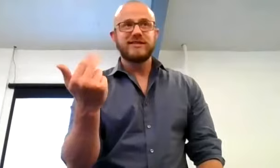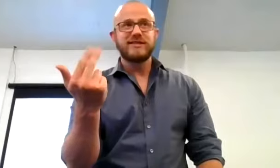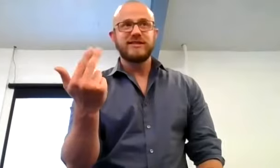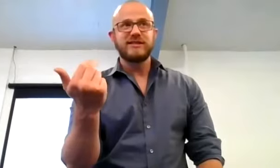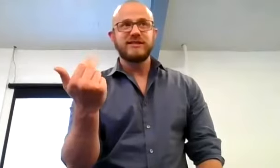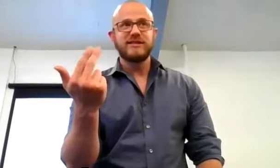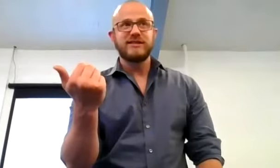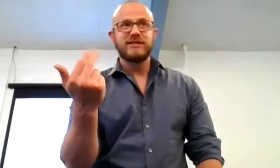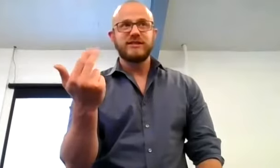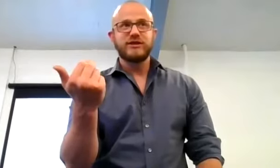13,